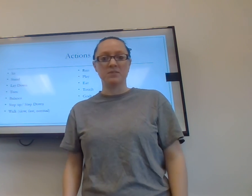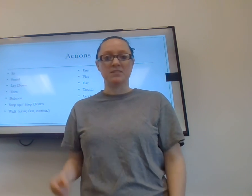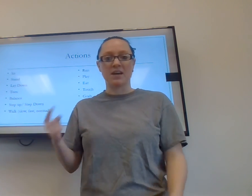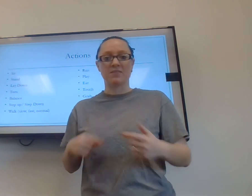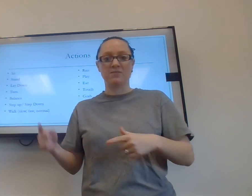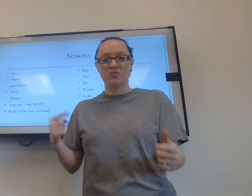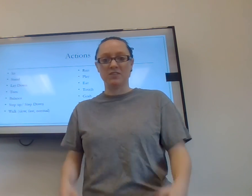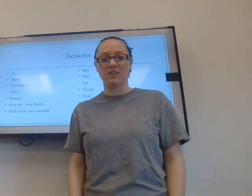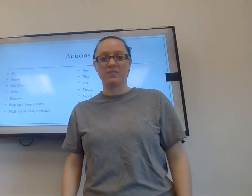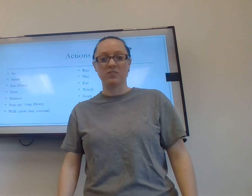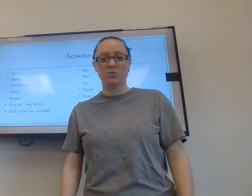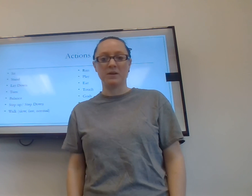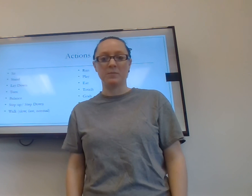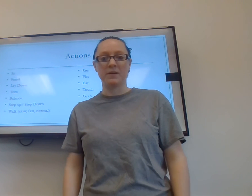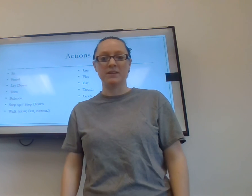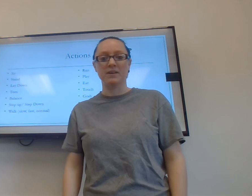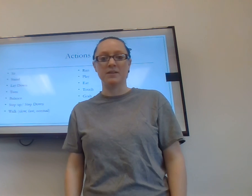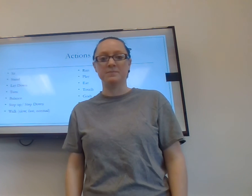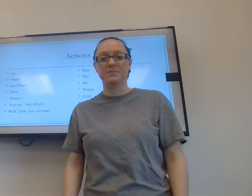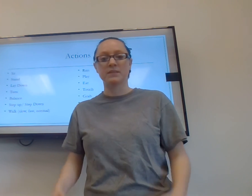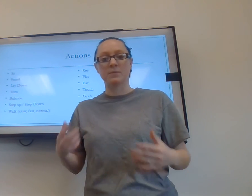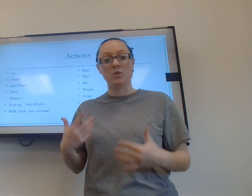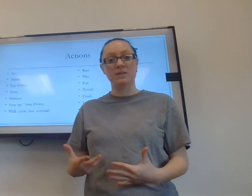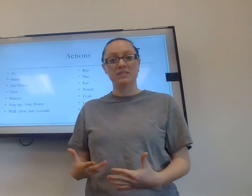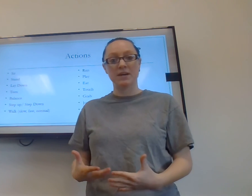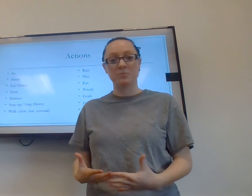kind of confusing there for a little bit, but I'm hoping this helped.